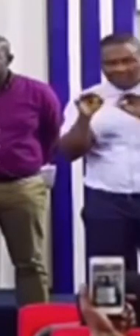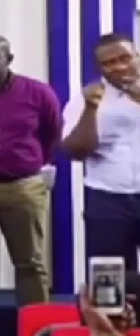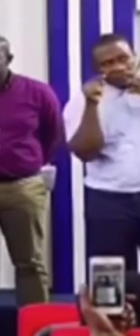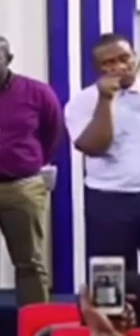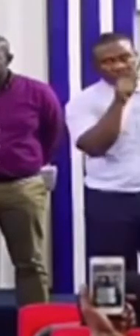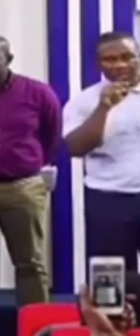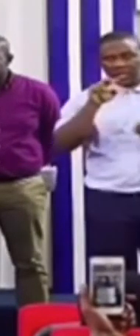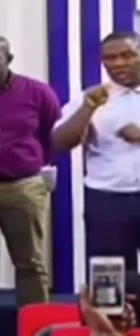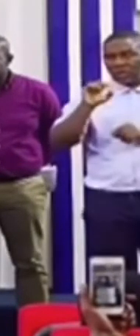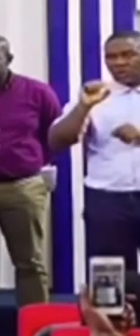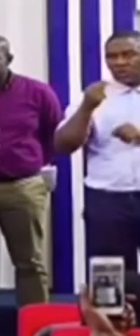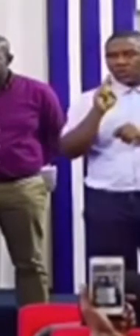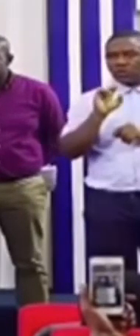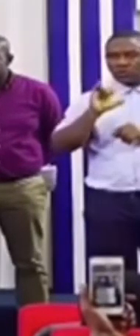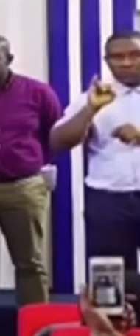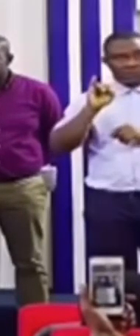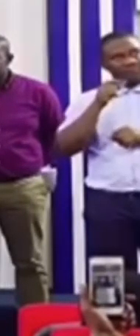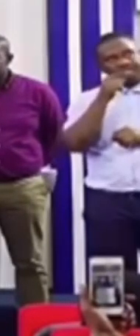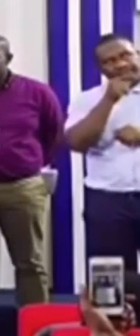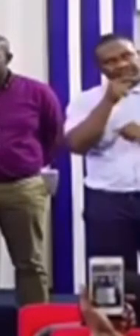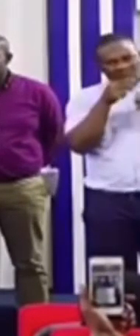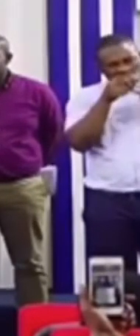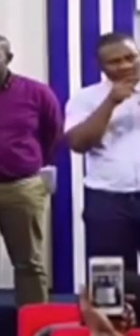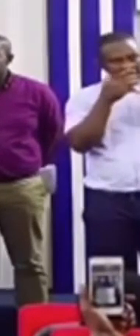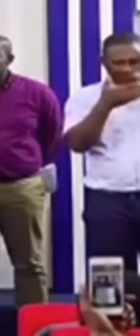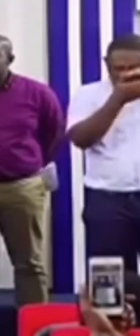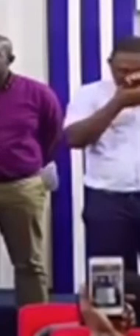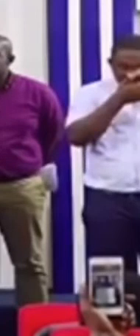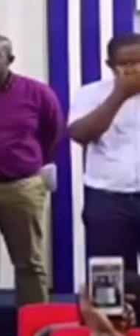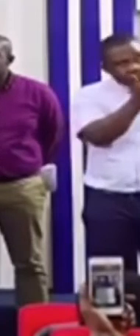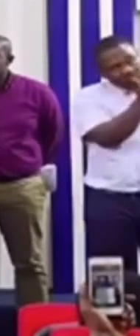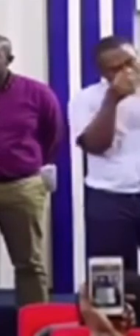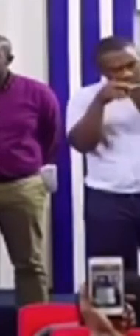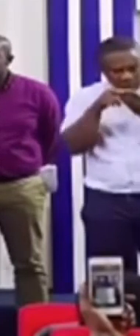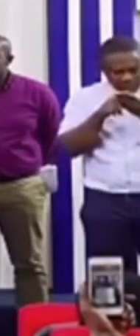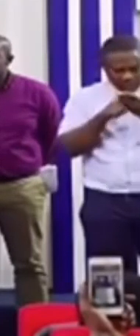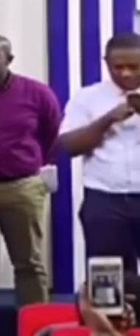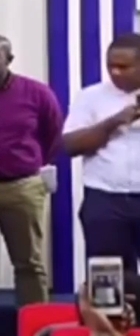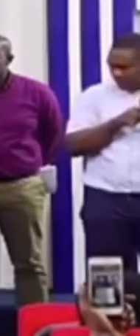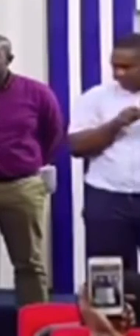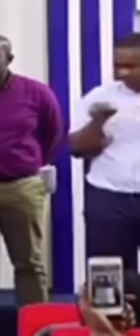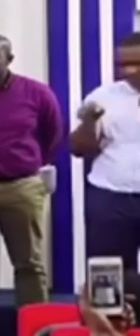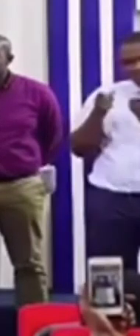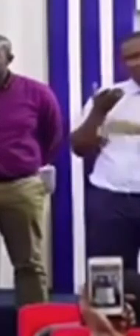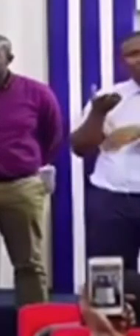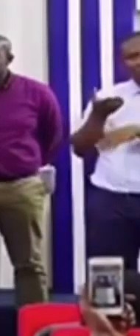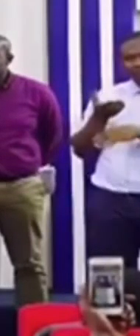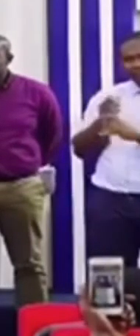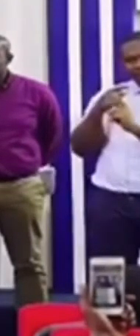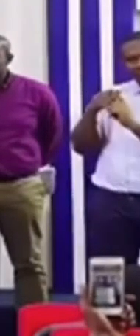Institute Medical Research. Within a short while, we had the report, and this was confirmed